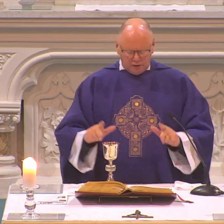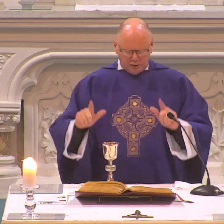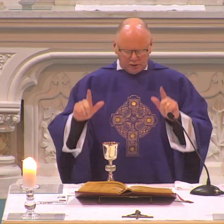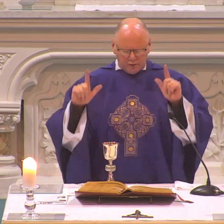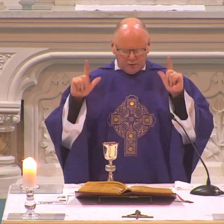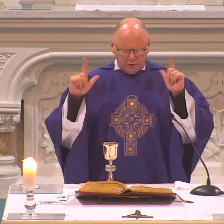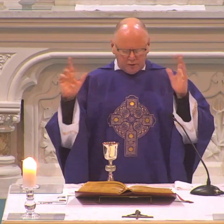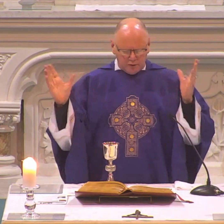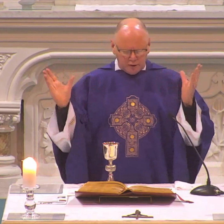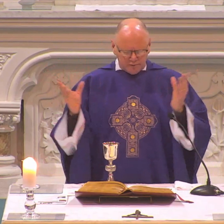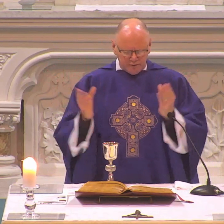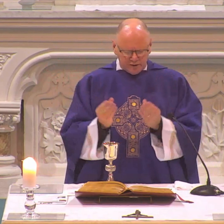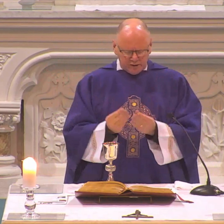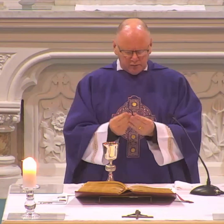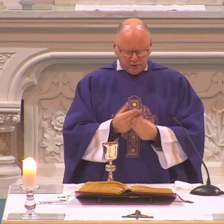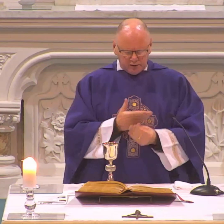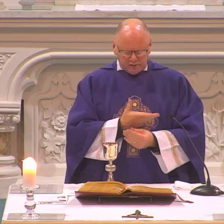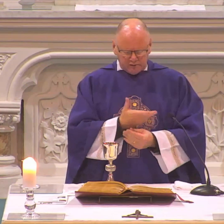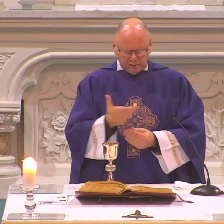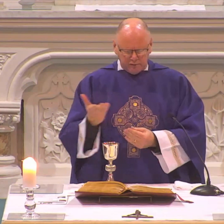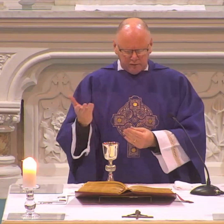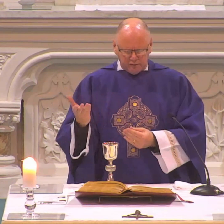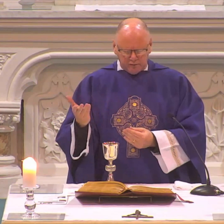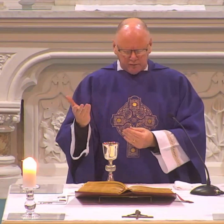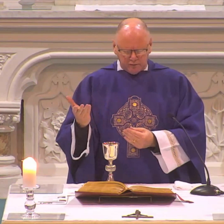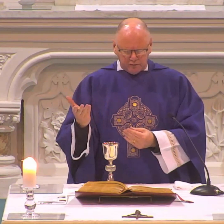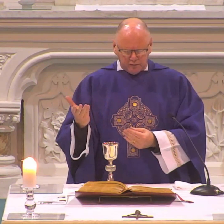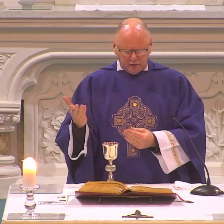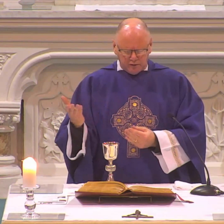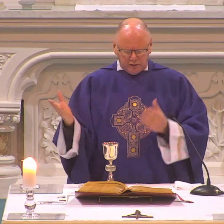The Lord be with you,